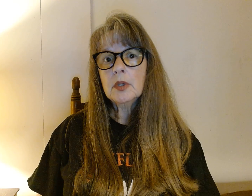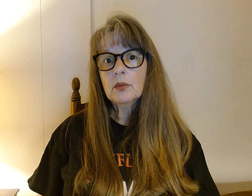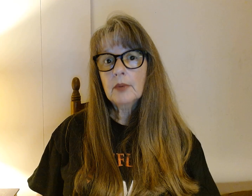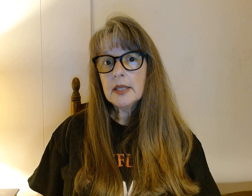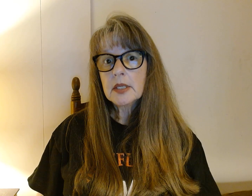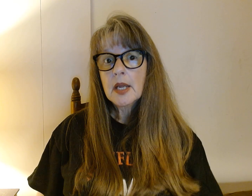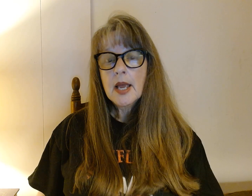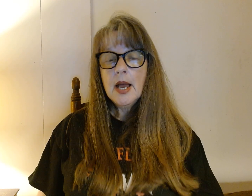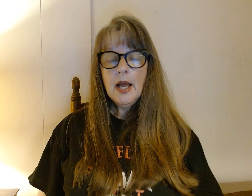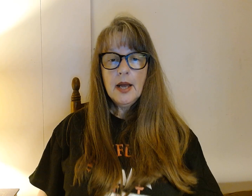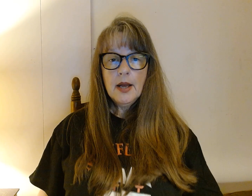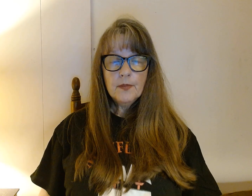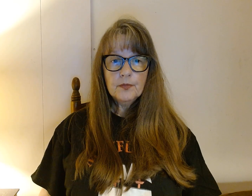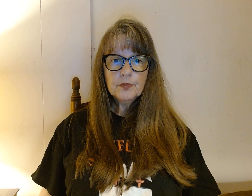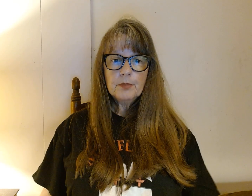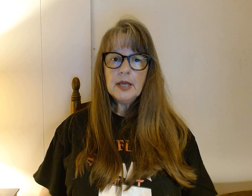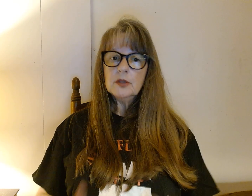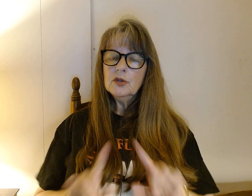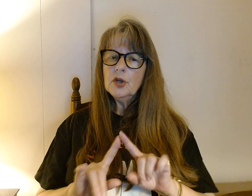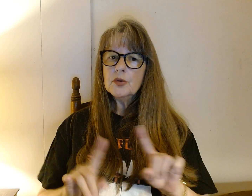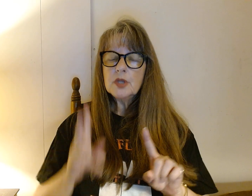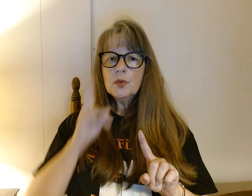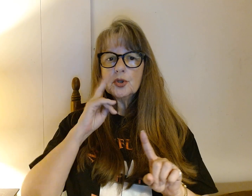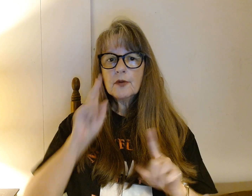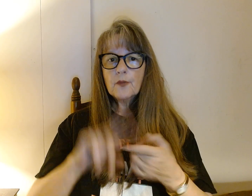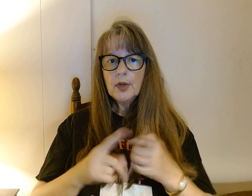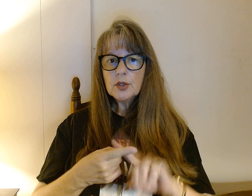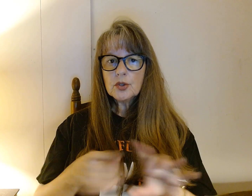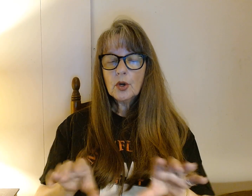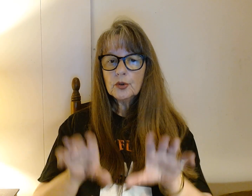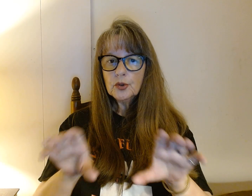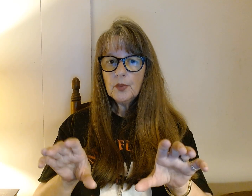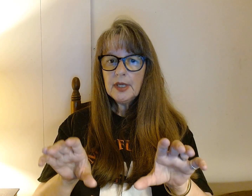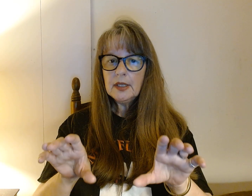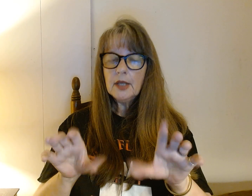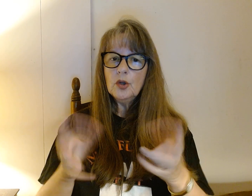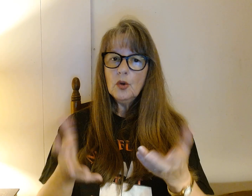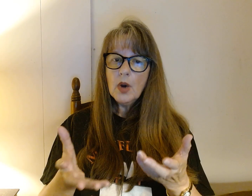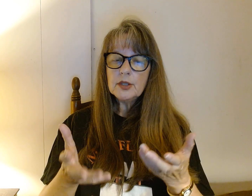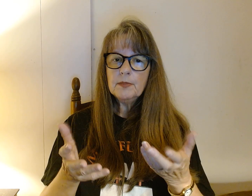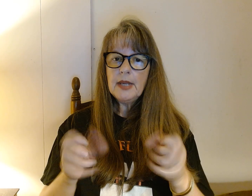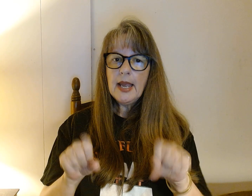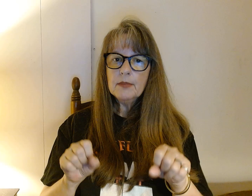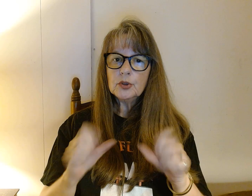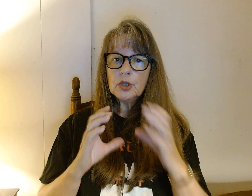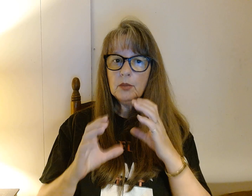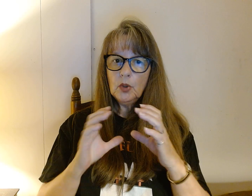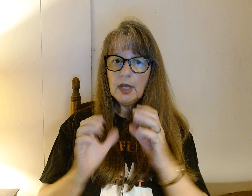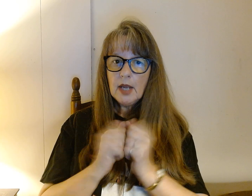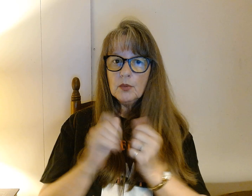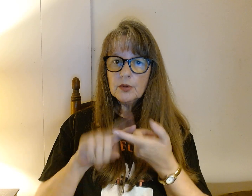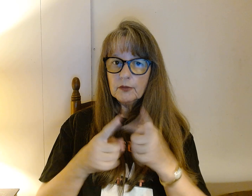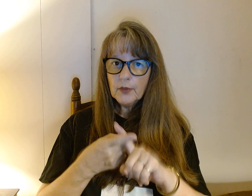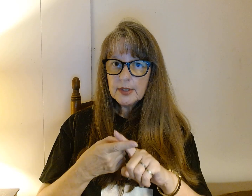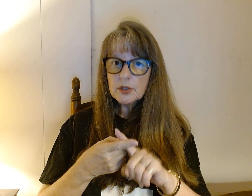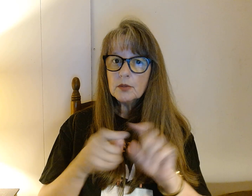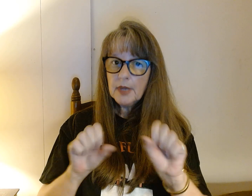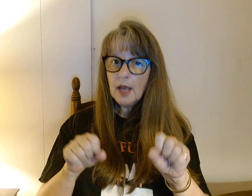correct. But, see what your friends are doing, and you want to be able to communicate with your friends. So be able